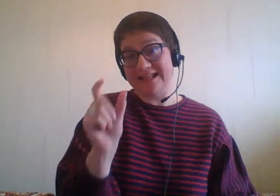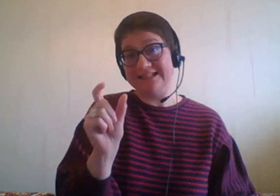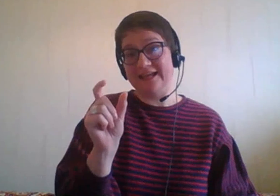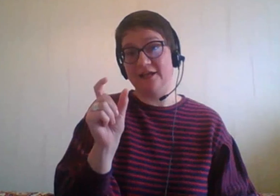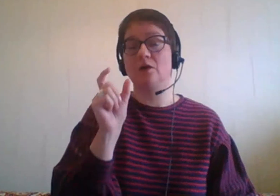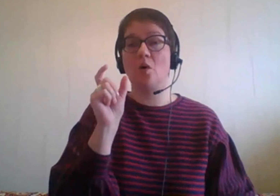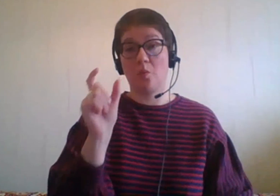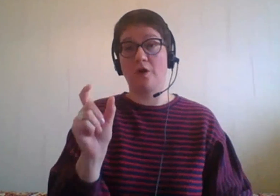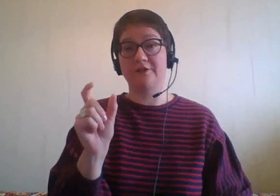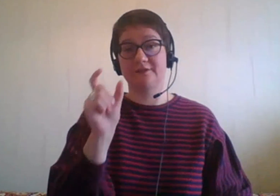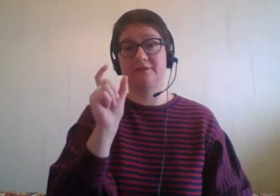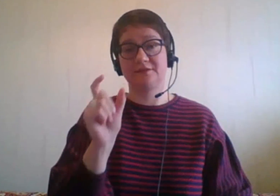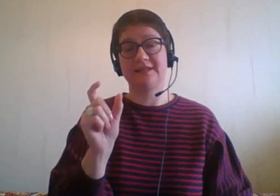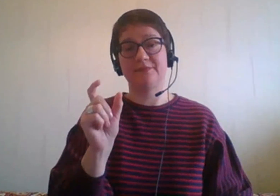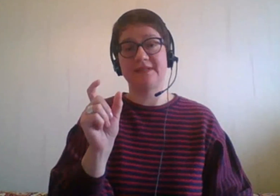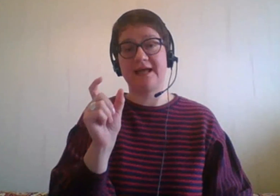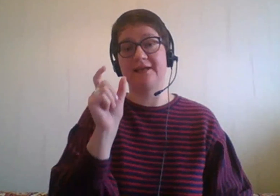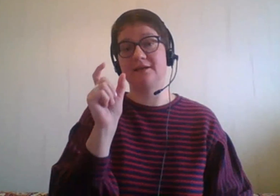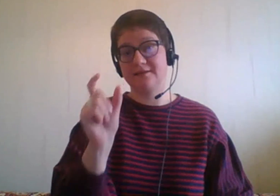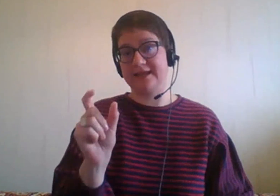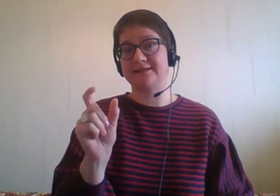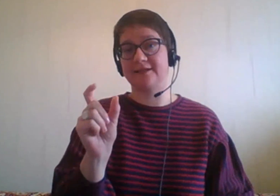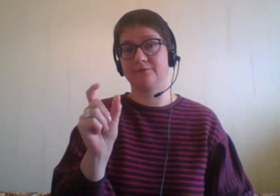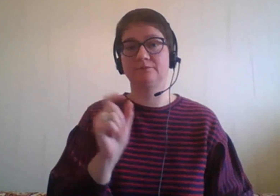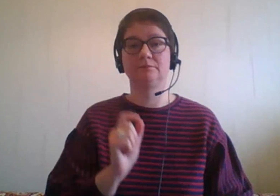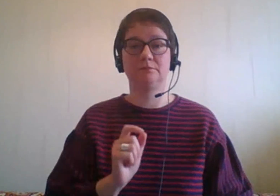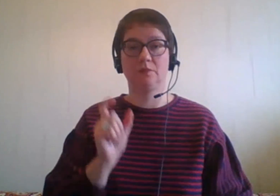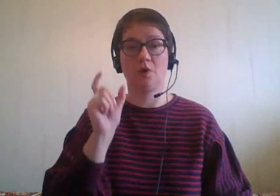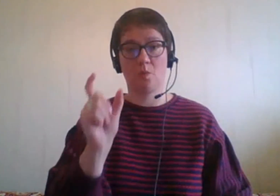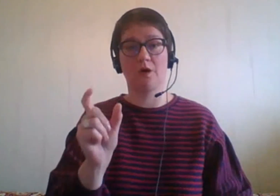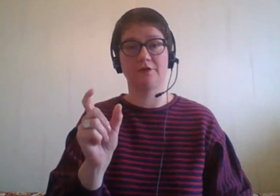Letter or word, same sign, letter, word.